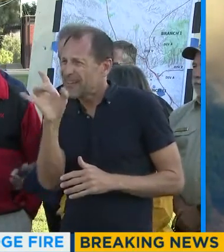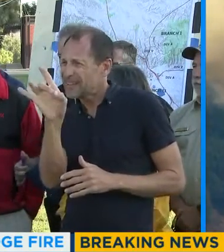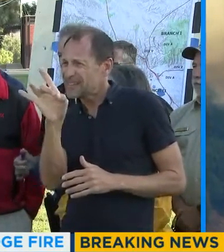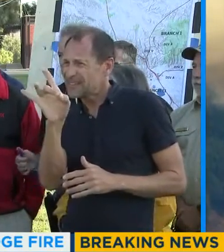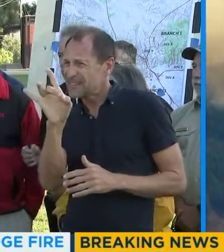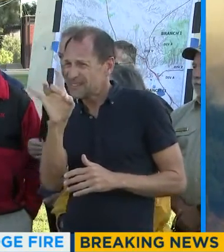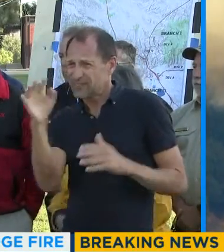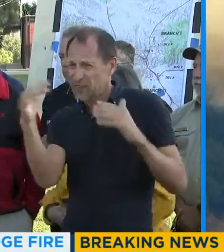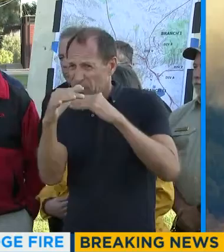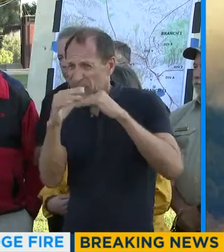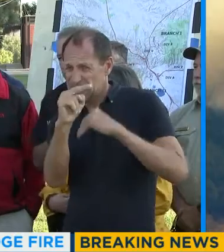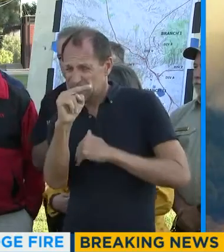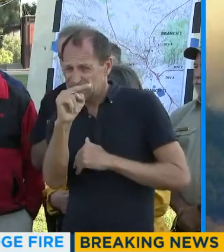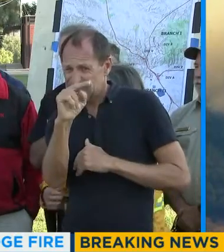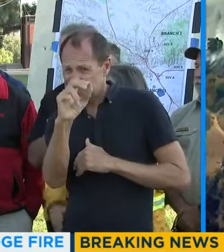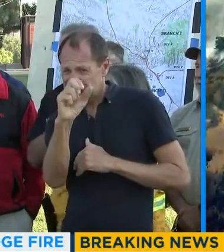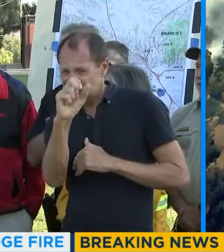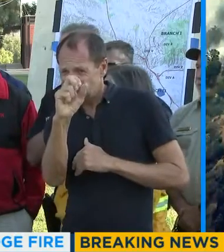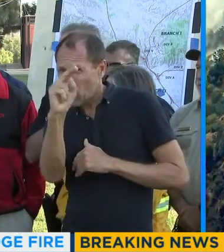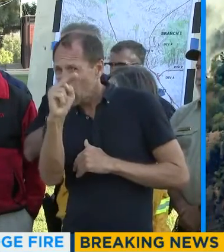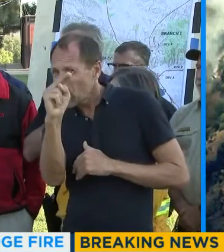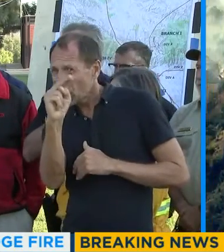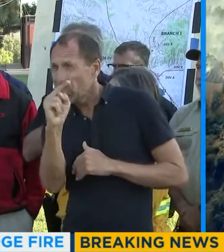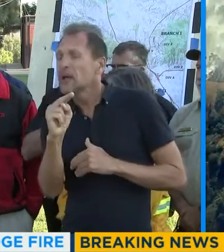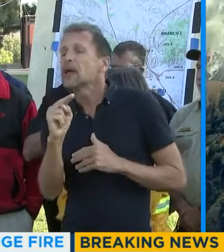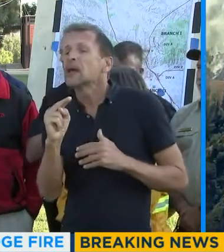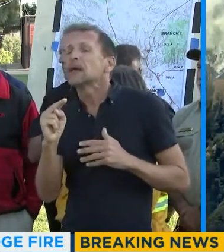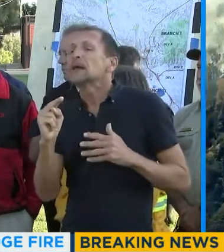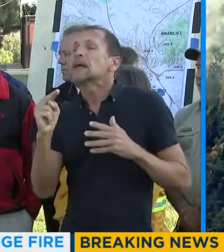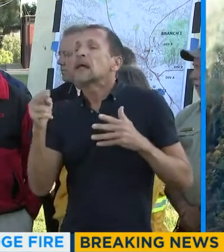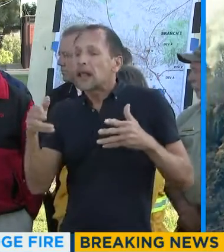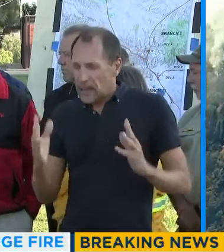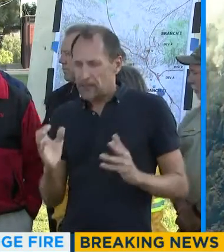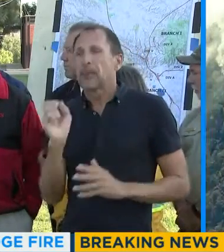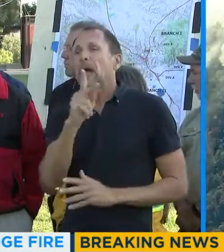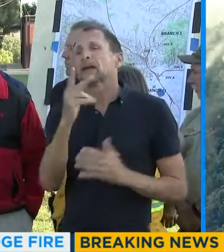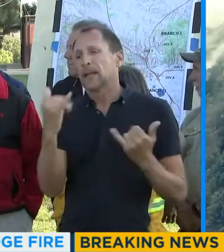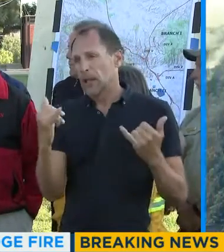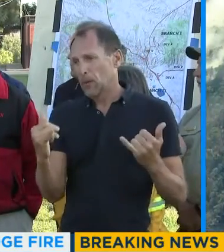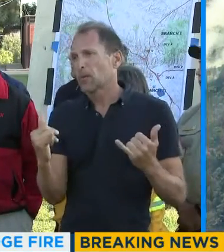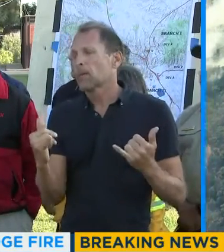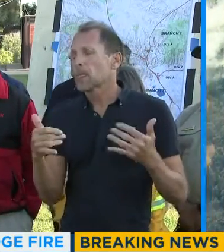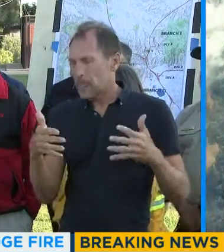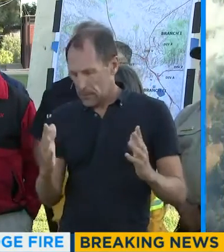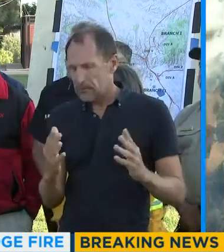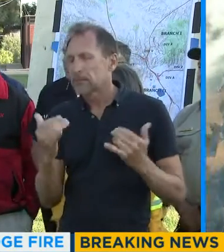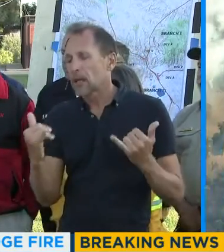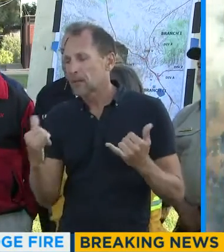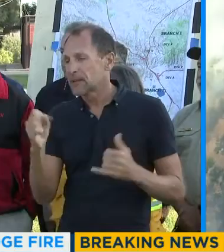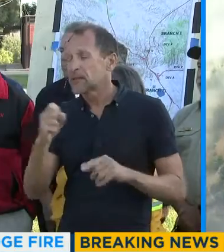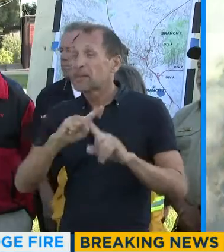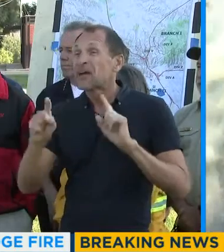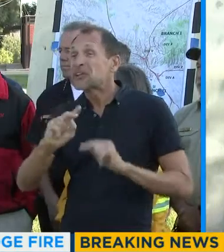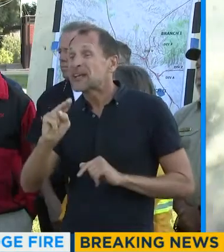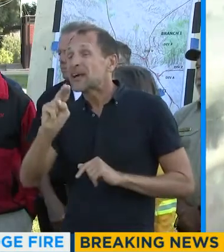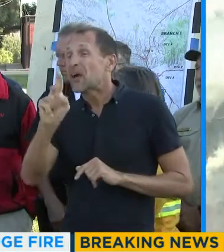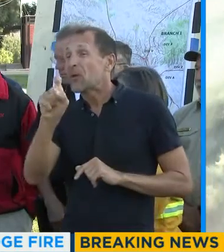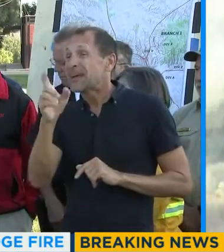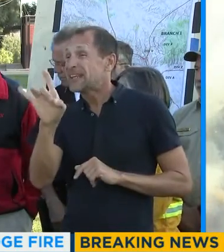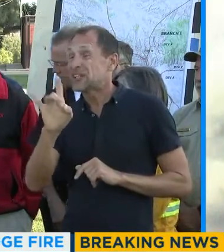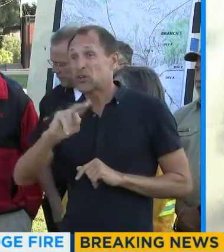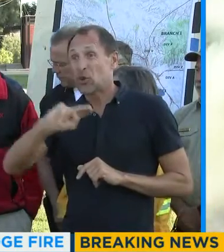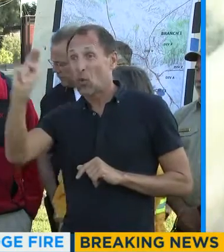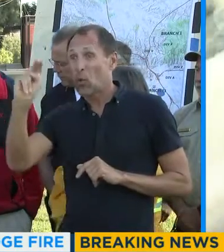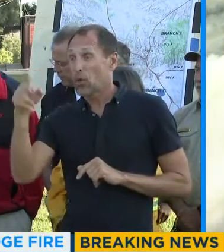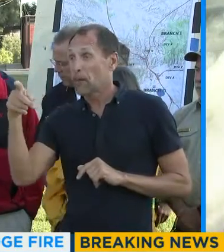freeway. And starting right now, you're going to be able to go back into your homes. But in the areas north of the 118 in Porter